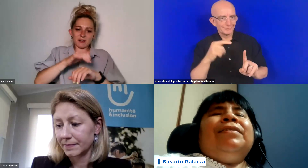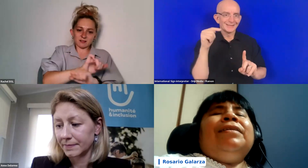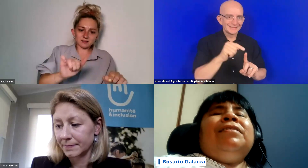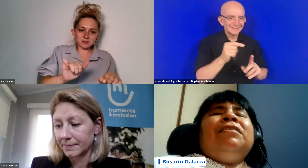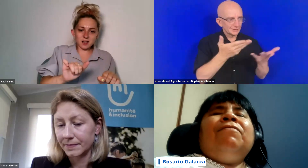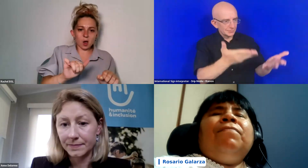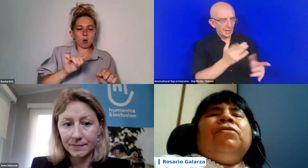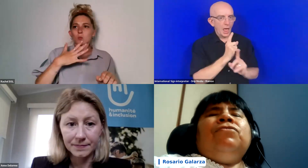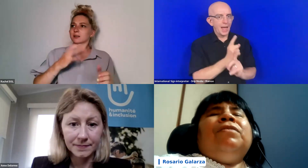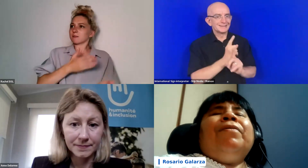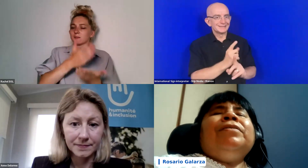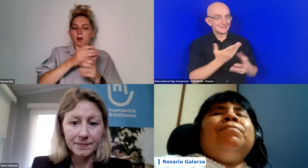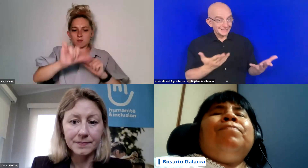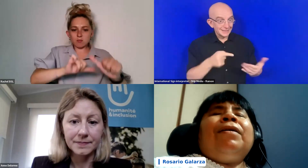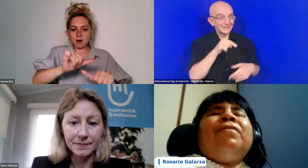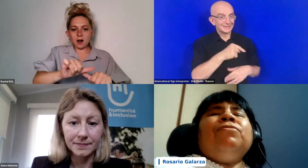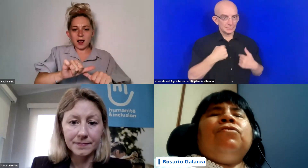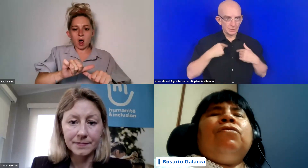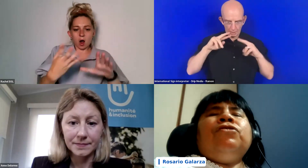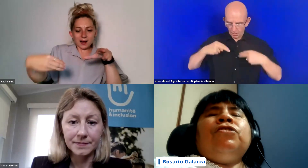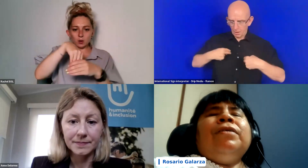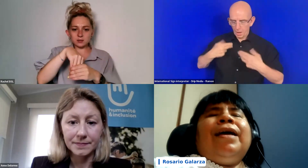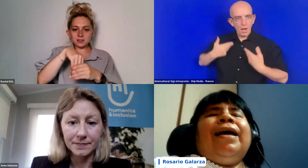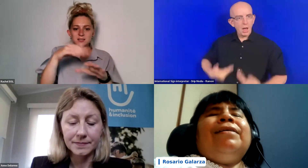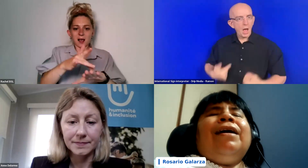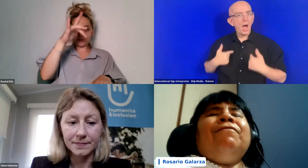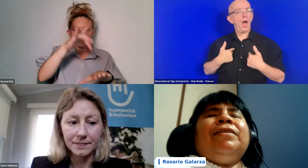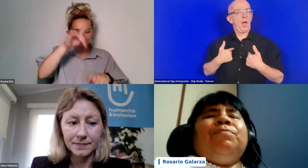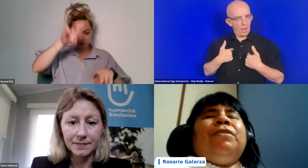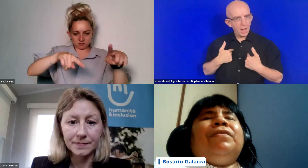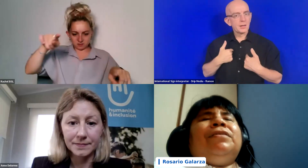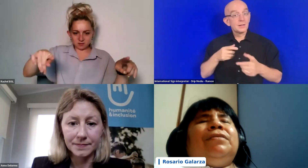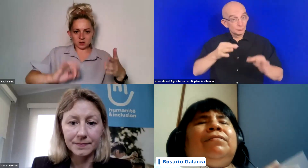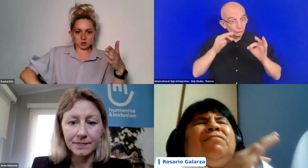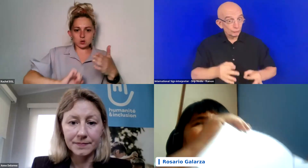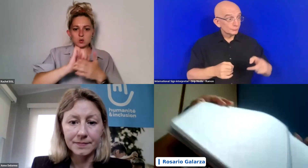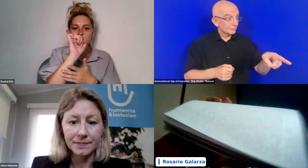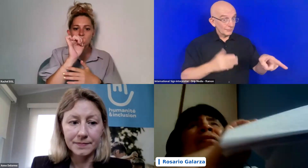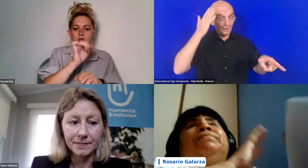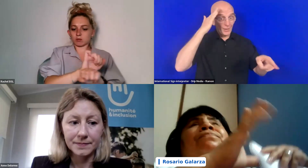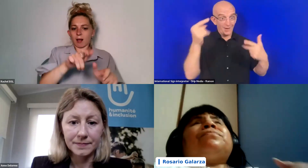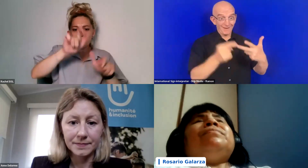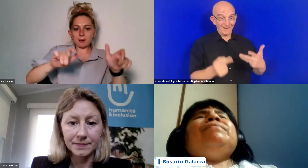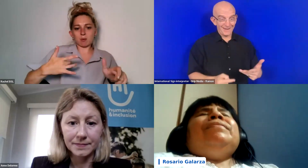inclusive and sensitive to diverse backgrounds, culture, and life experience.